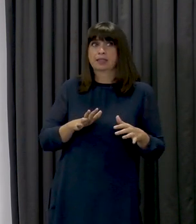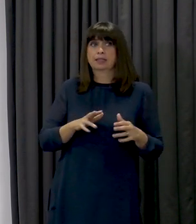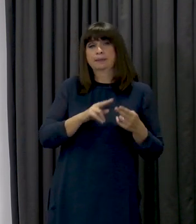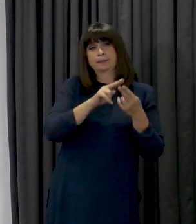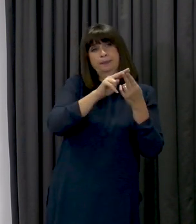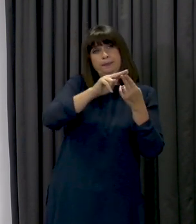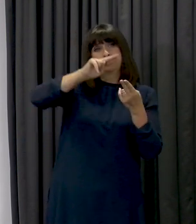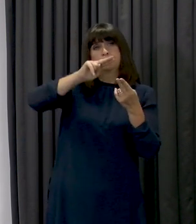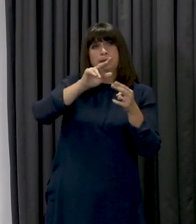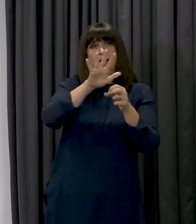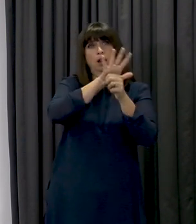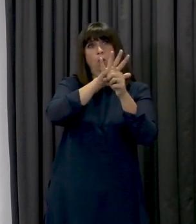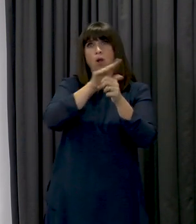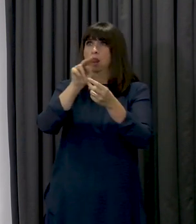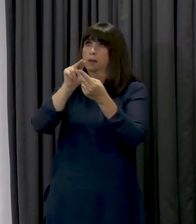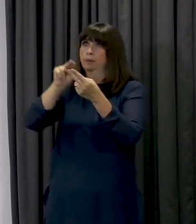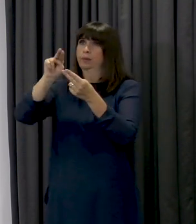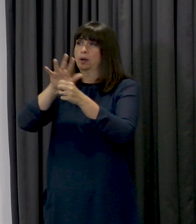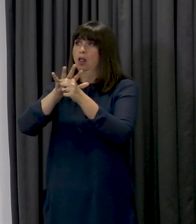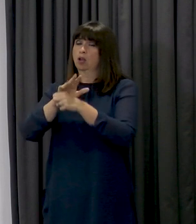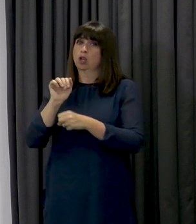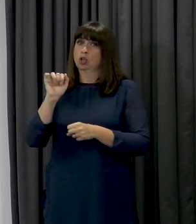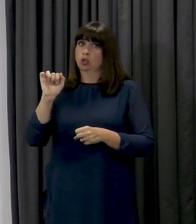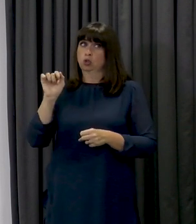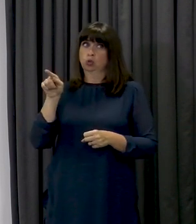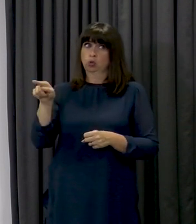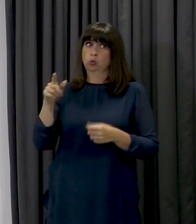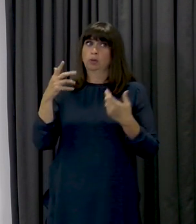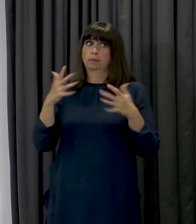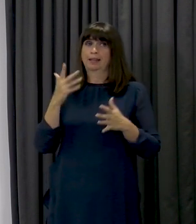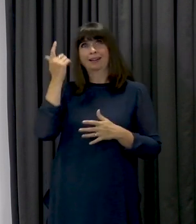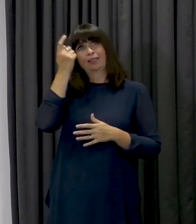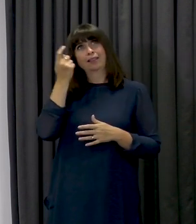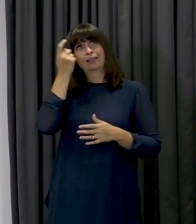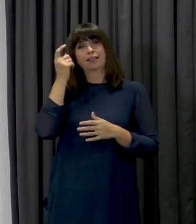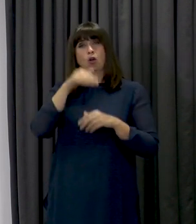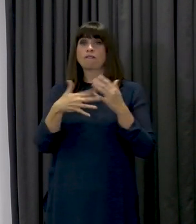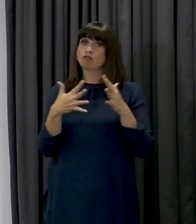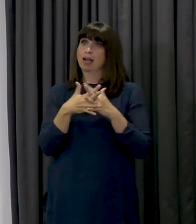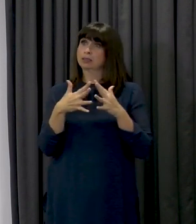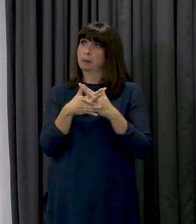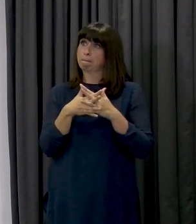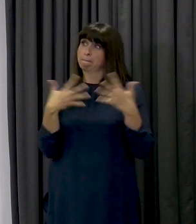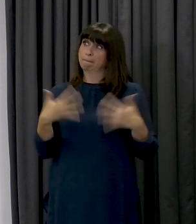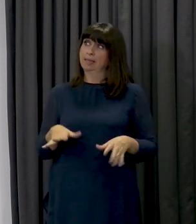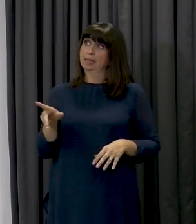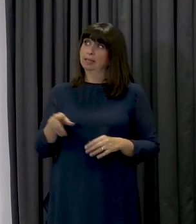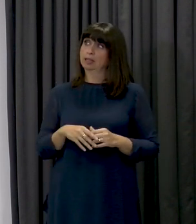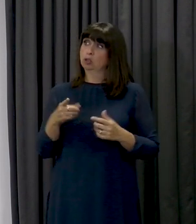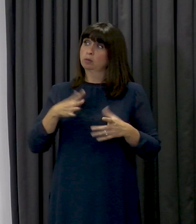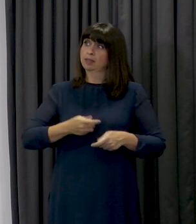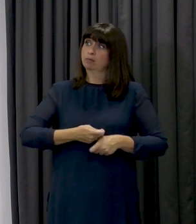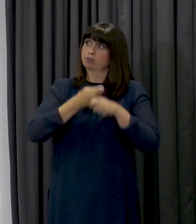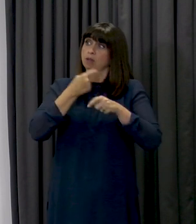spikes. Where was Wrexham in your considerations when making these decisions? Was it a talking point, or